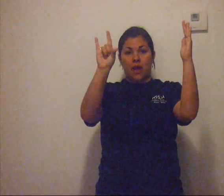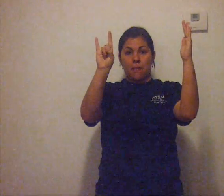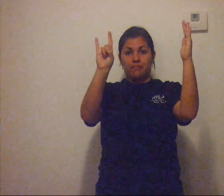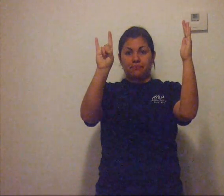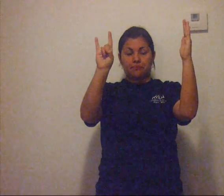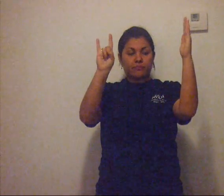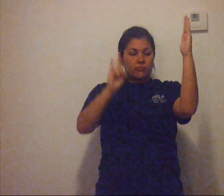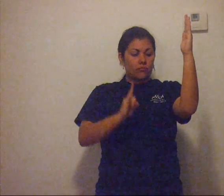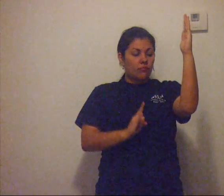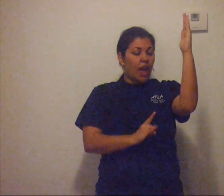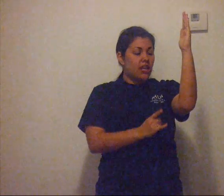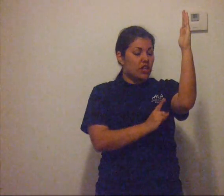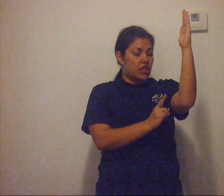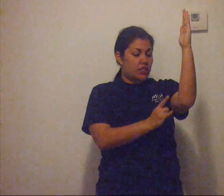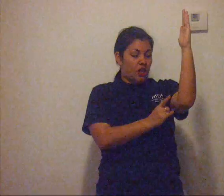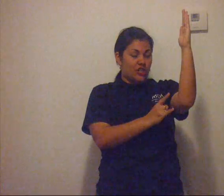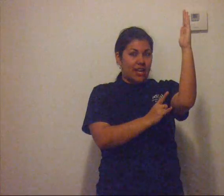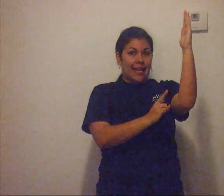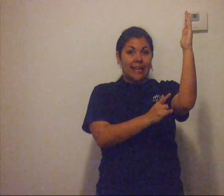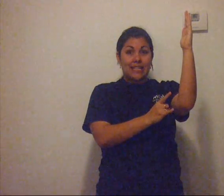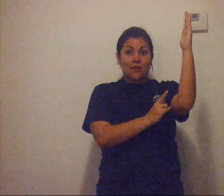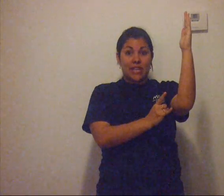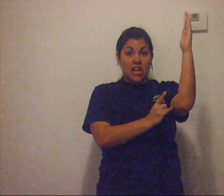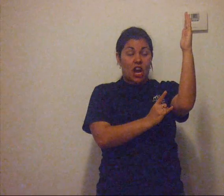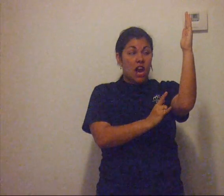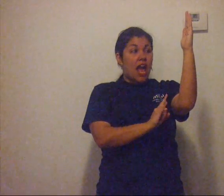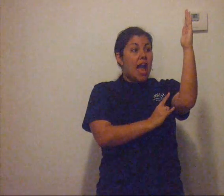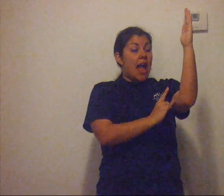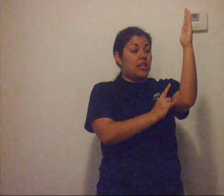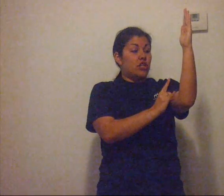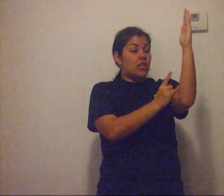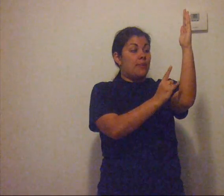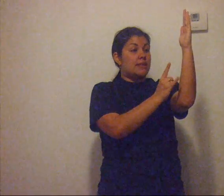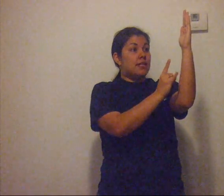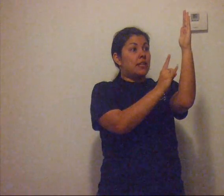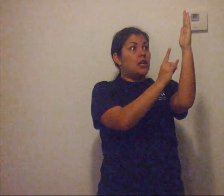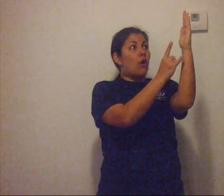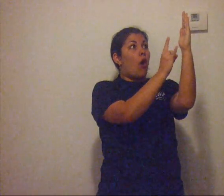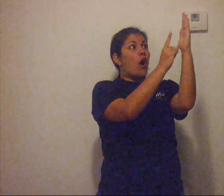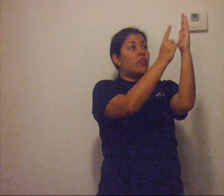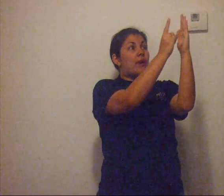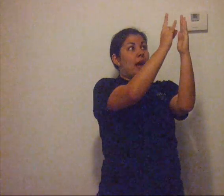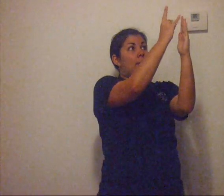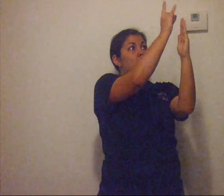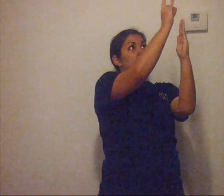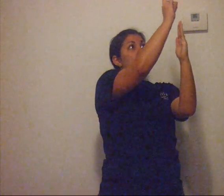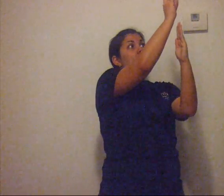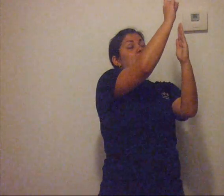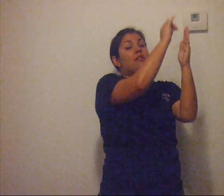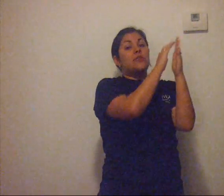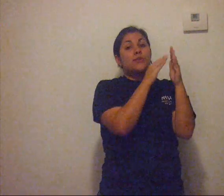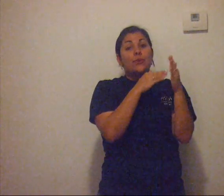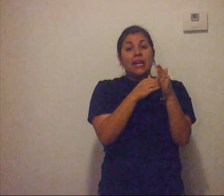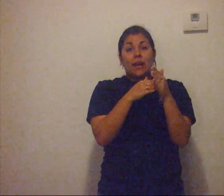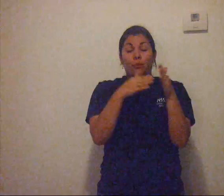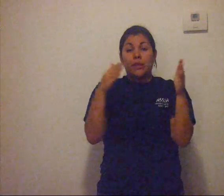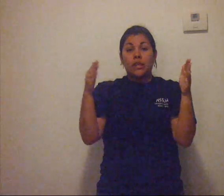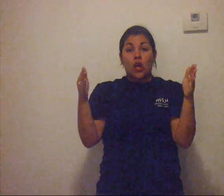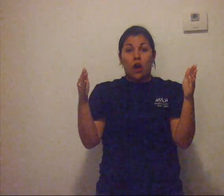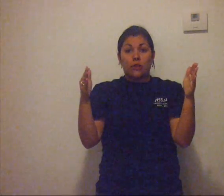thumb. And you're going to start shaking it down here, and you're going to basically go all the way up. Now this note can get really long,